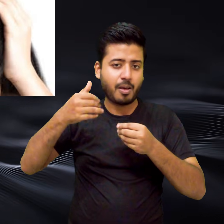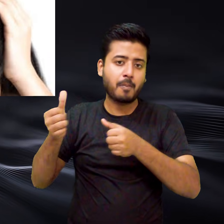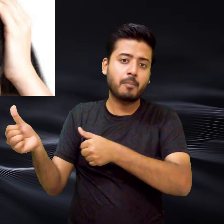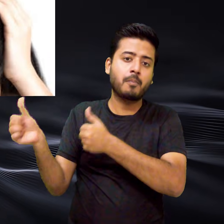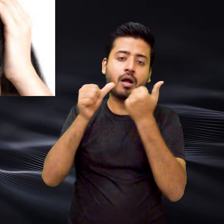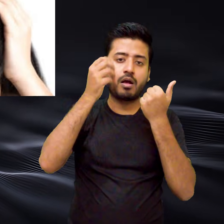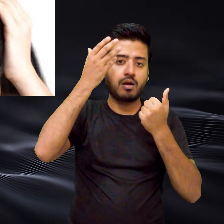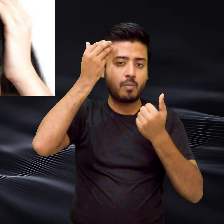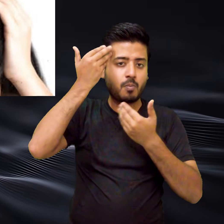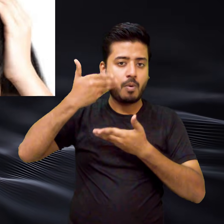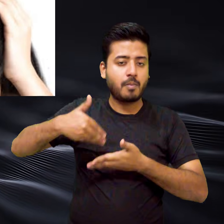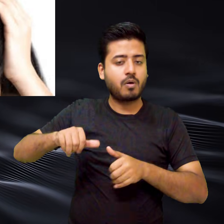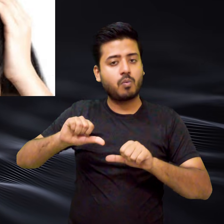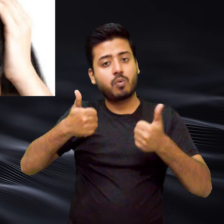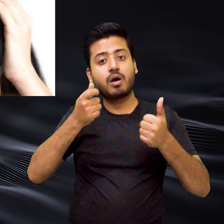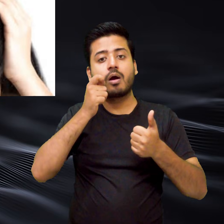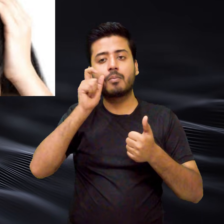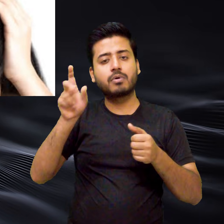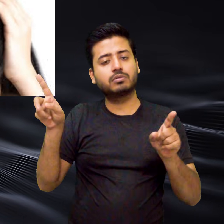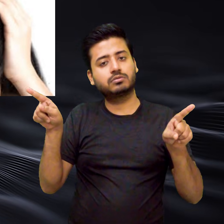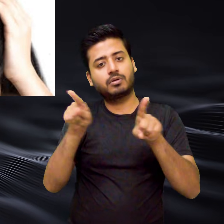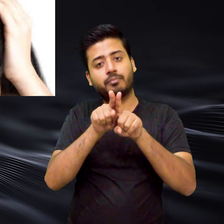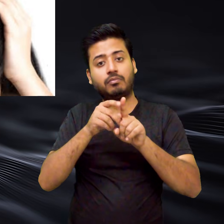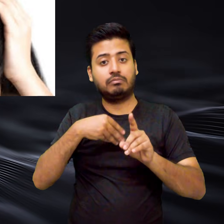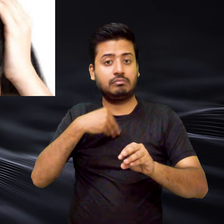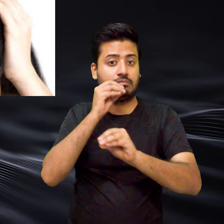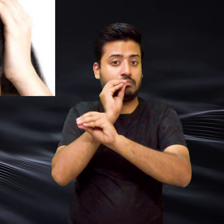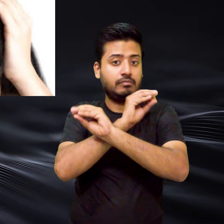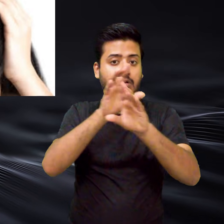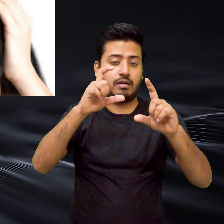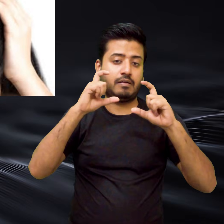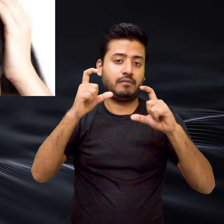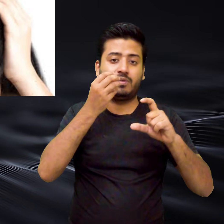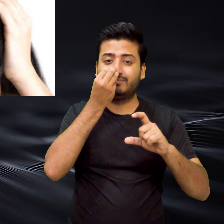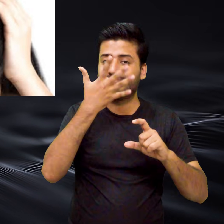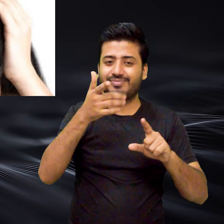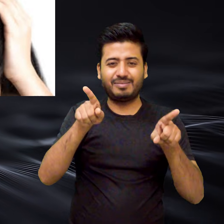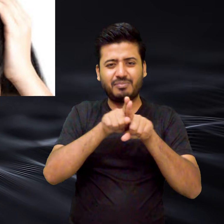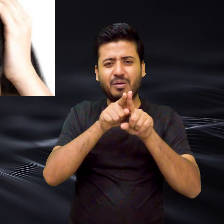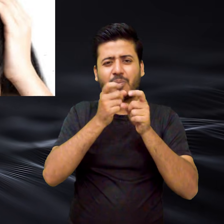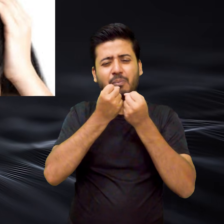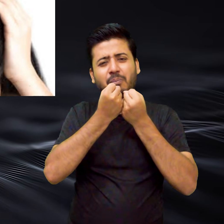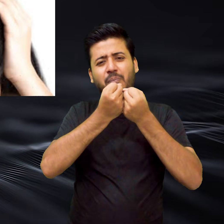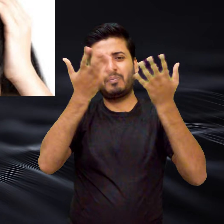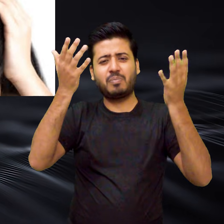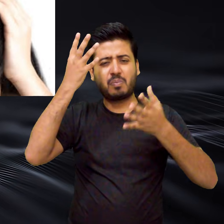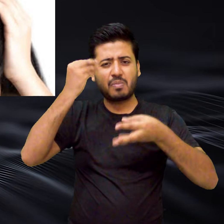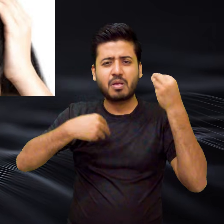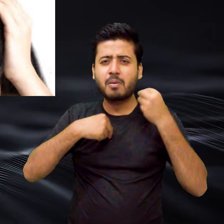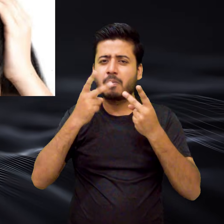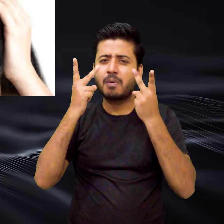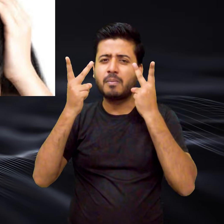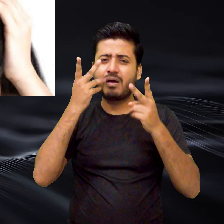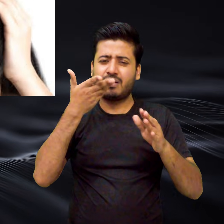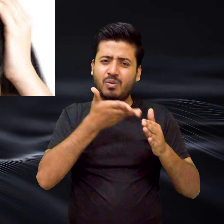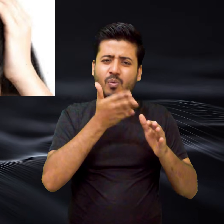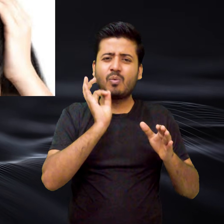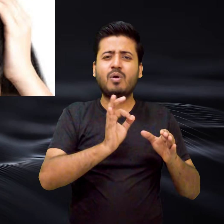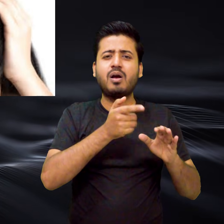and add shine. DIY hair mask. Mix almond oil with other nourishing ingredients, such as aloe vera gel or